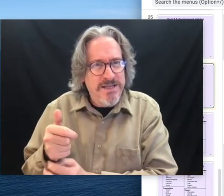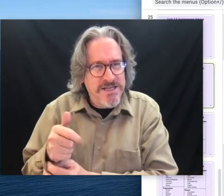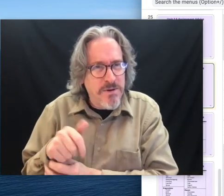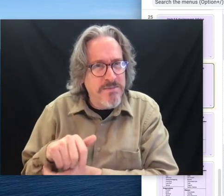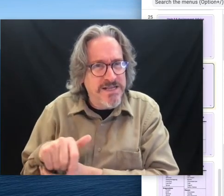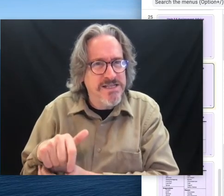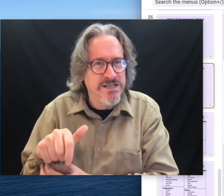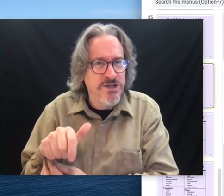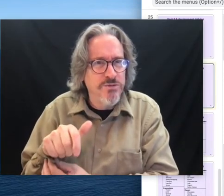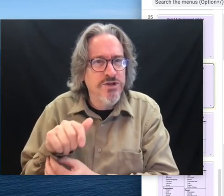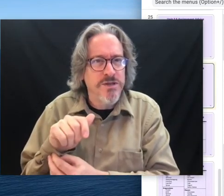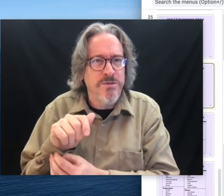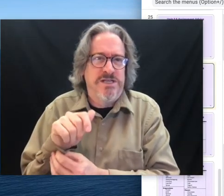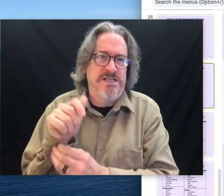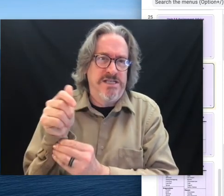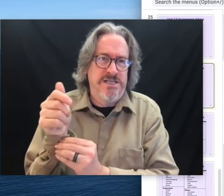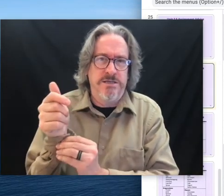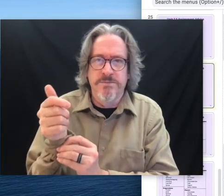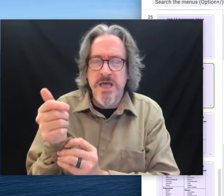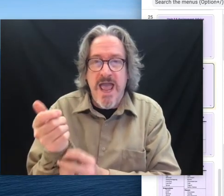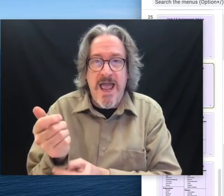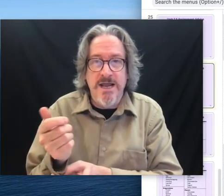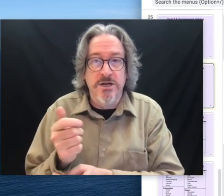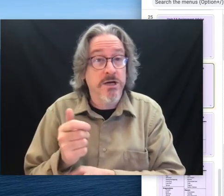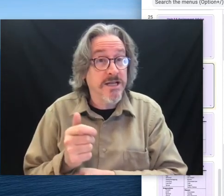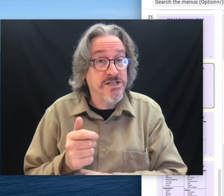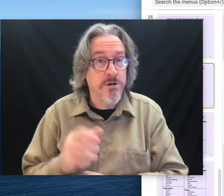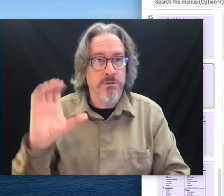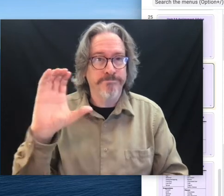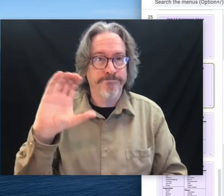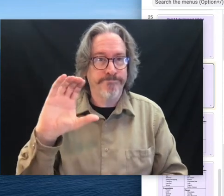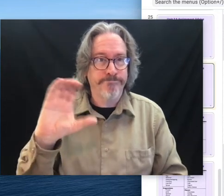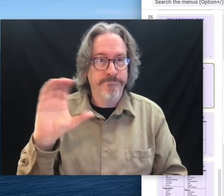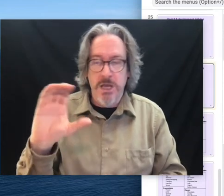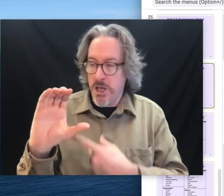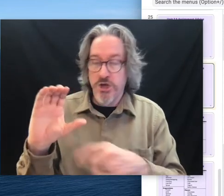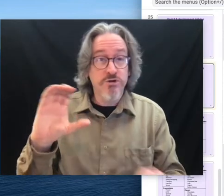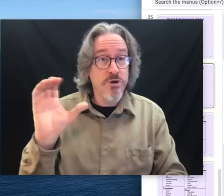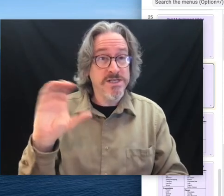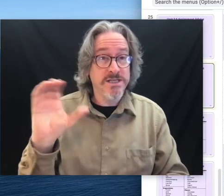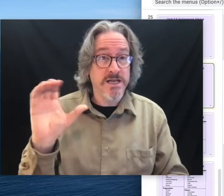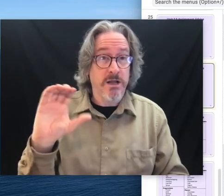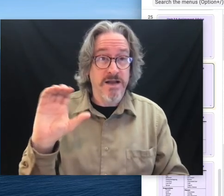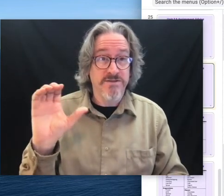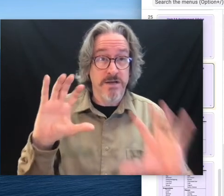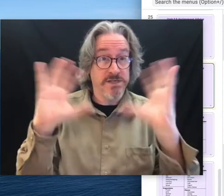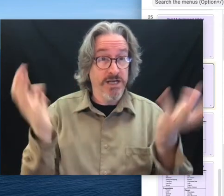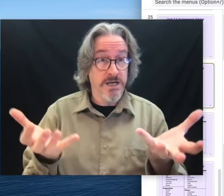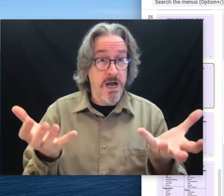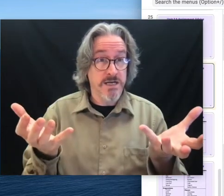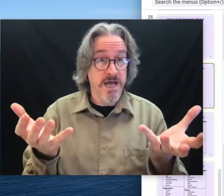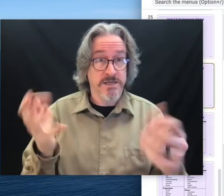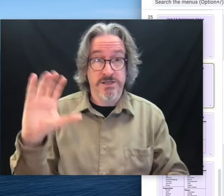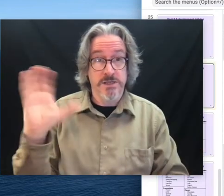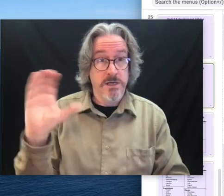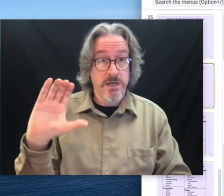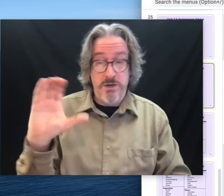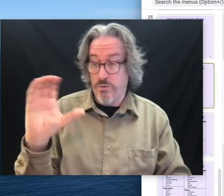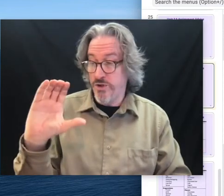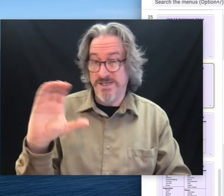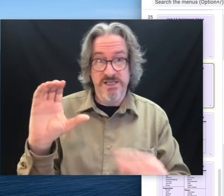but that's usually the most consistent. And cholesterol, you're noticing that a lot of times in a